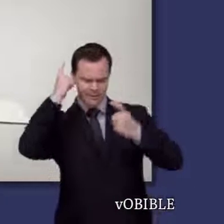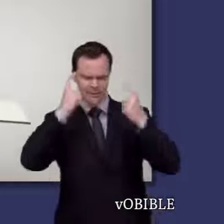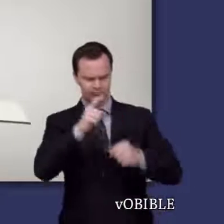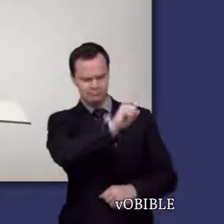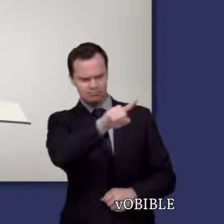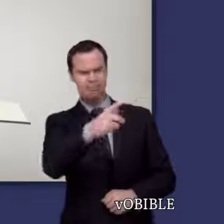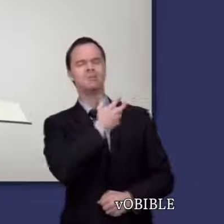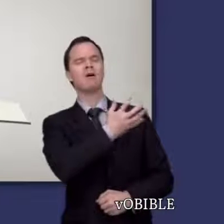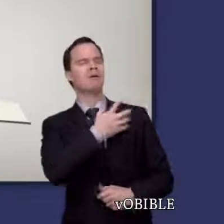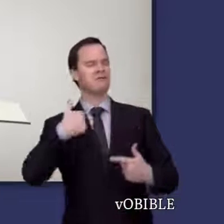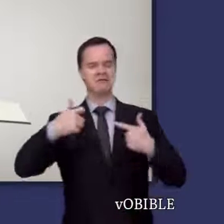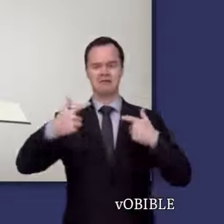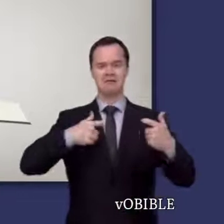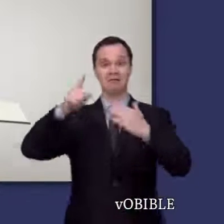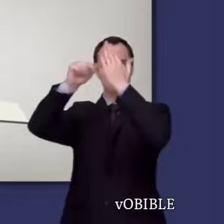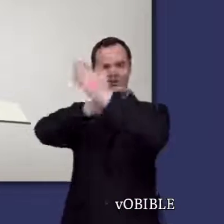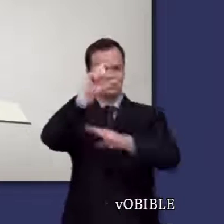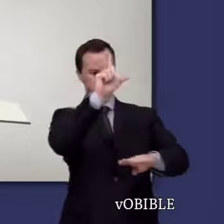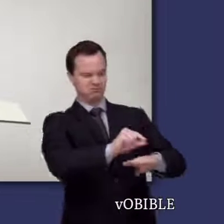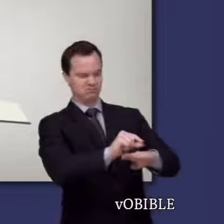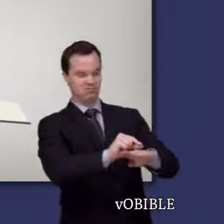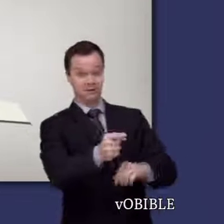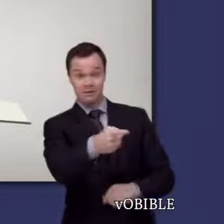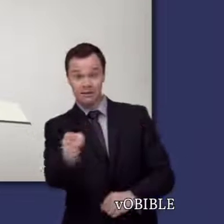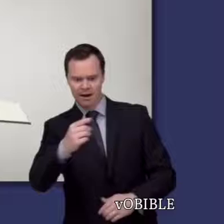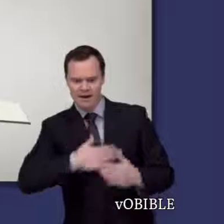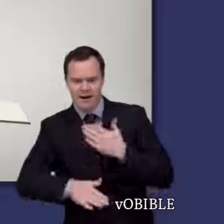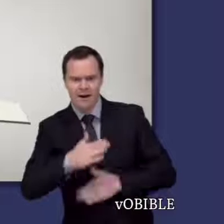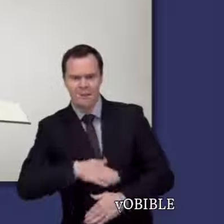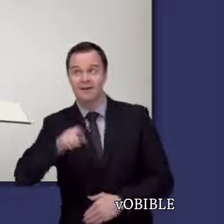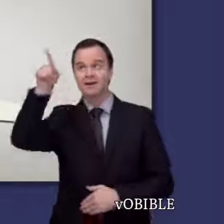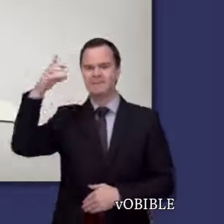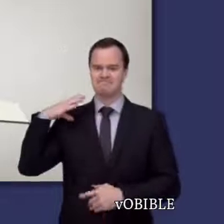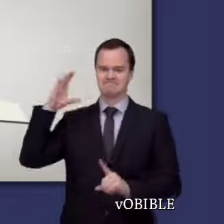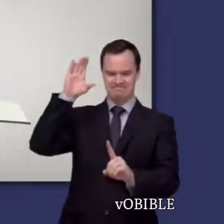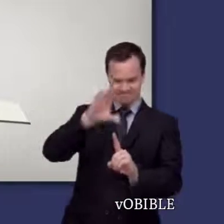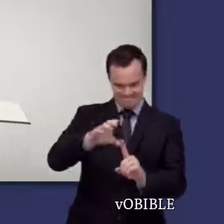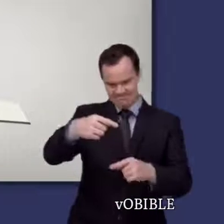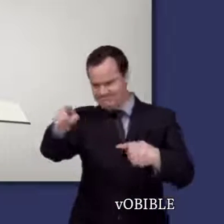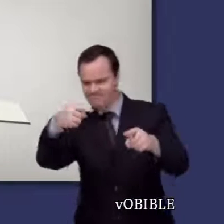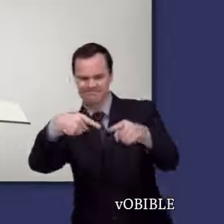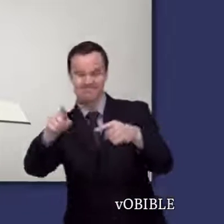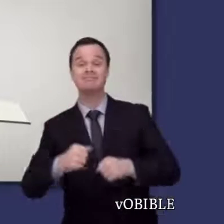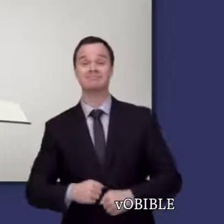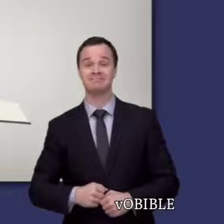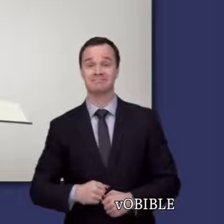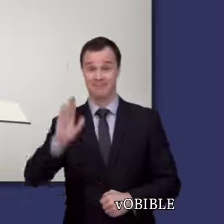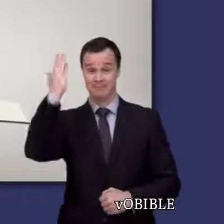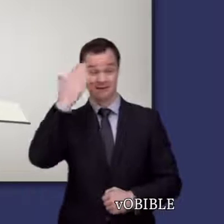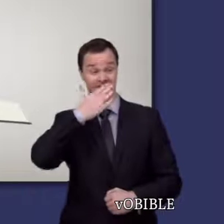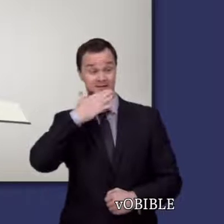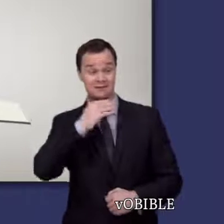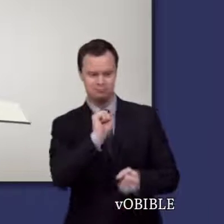As you read the book of Exodus, note how Jehovah can humiliate the proud and arrogant. Observe how he uses